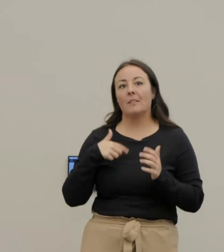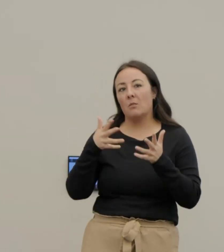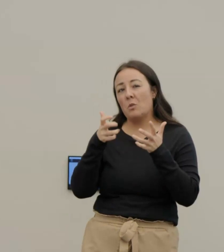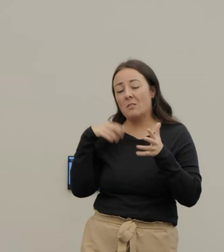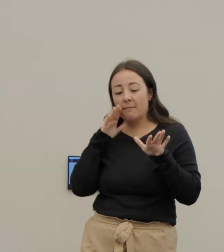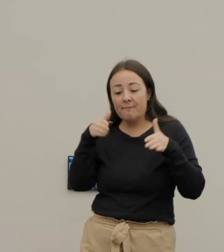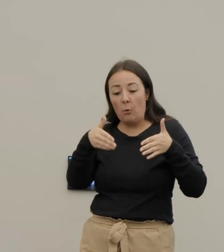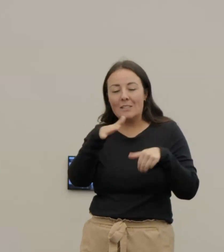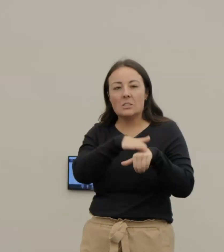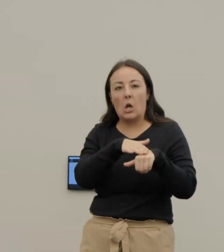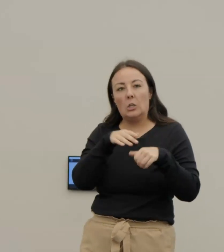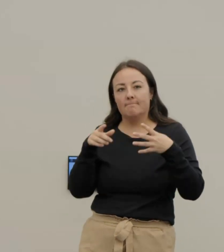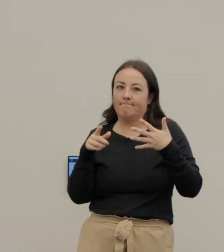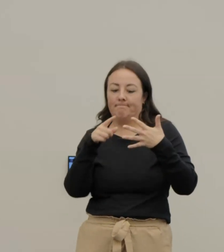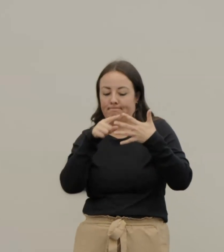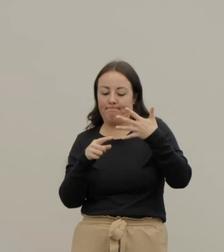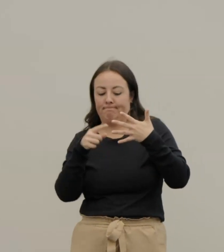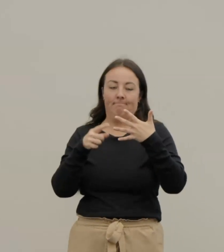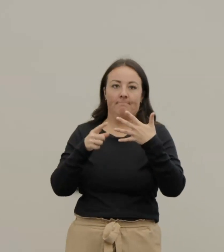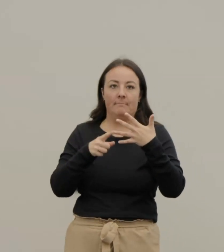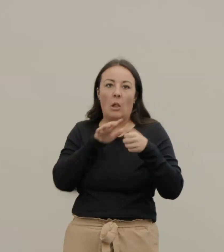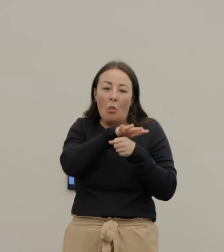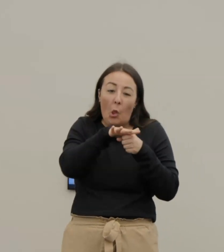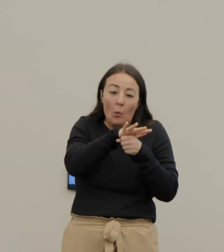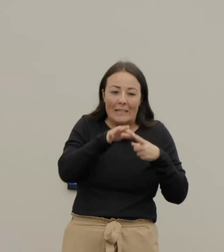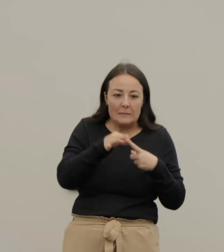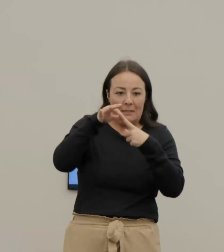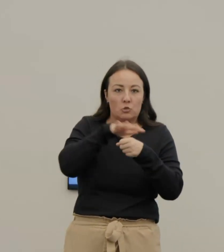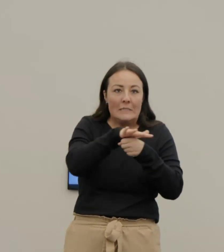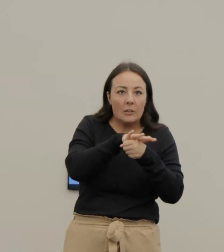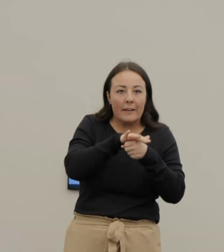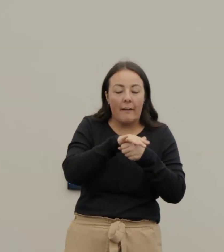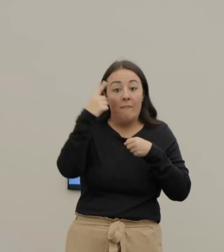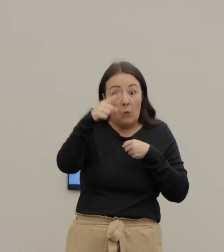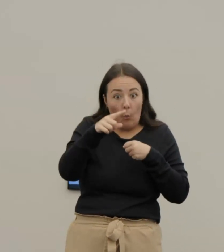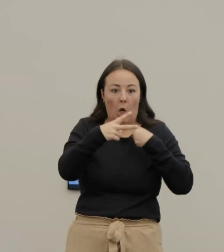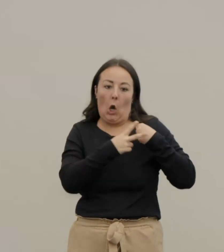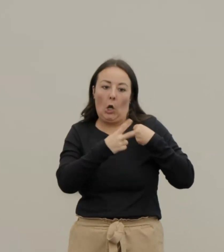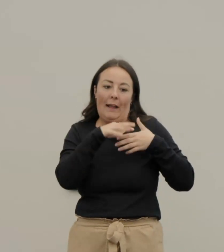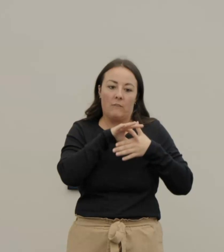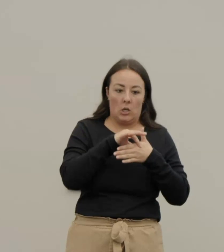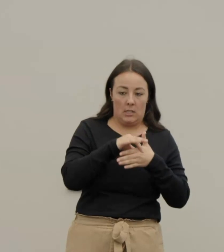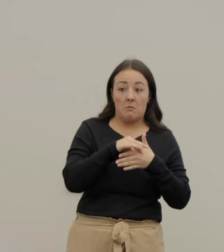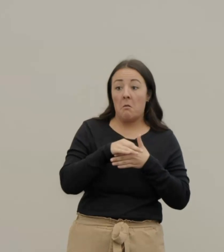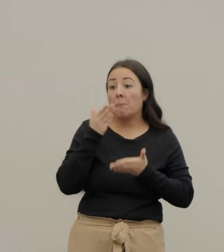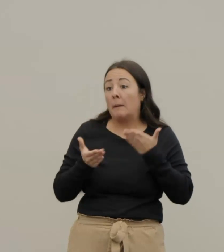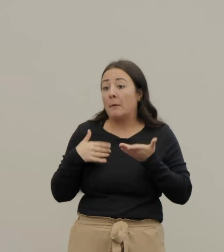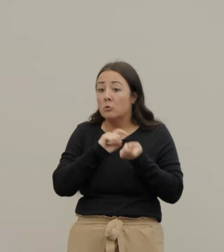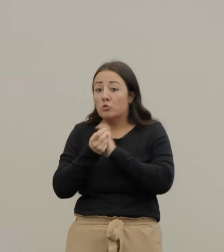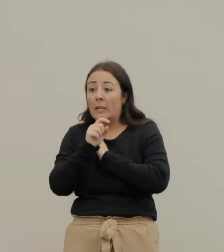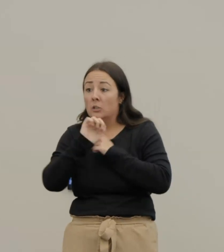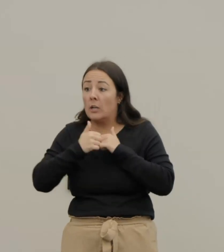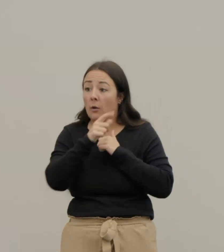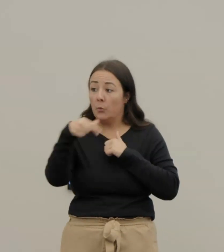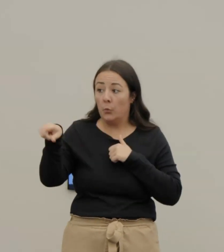here is located in a special area for archived content. Because this might actually change the way you organize your websites. And I don't know